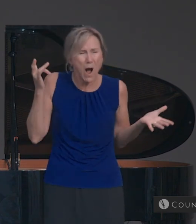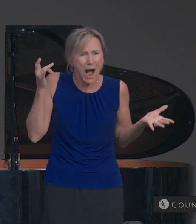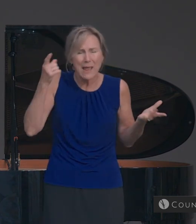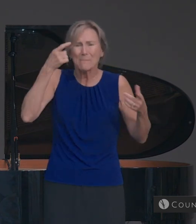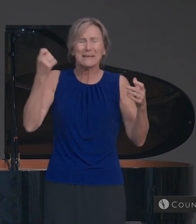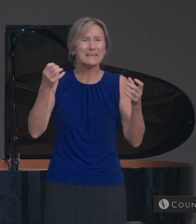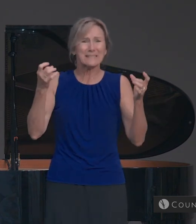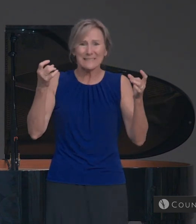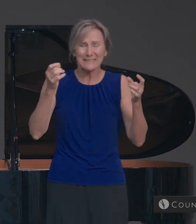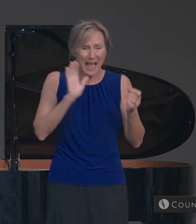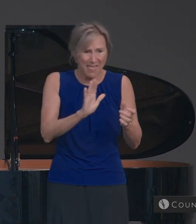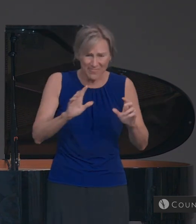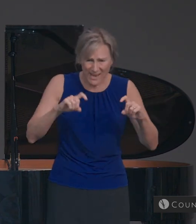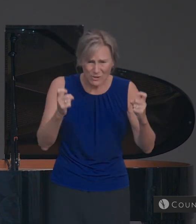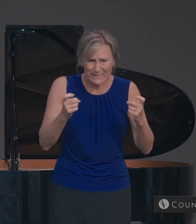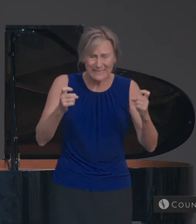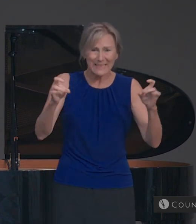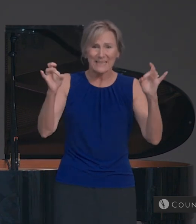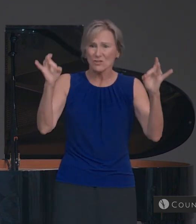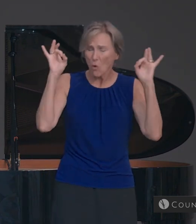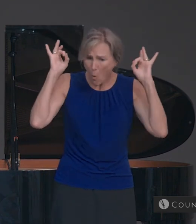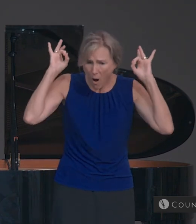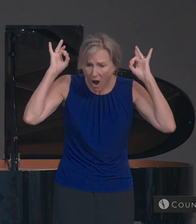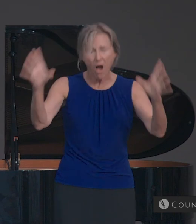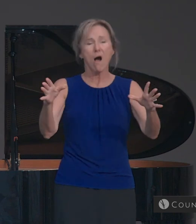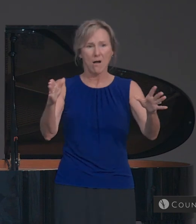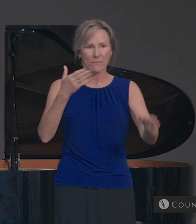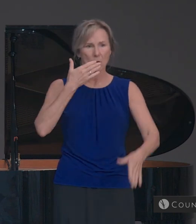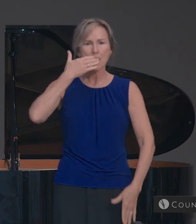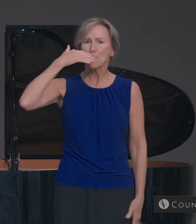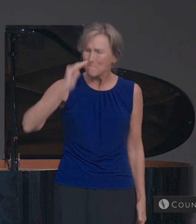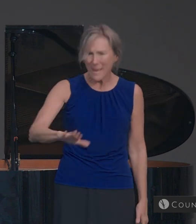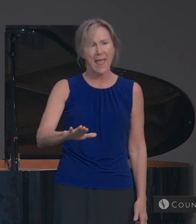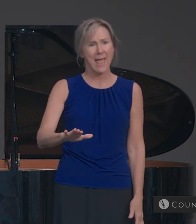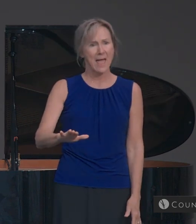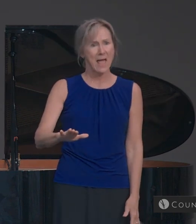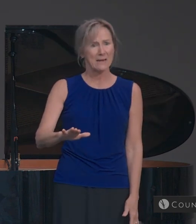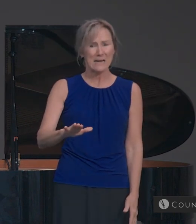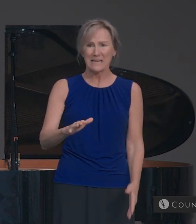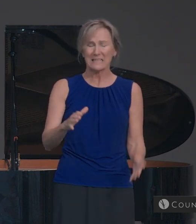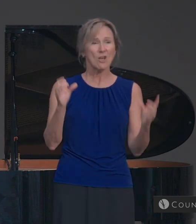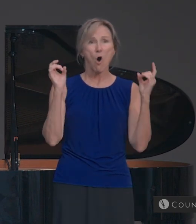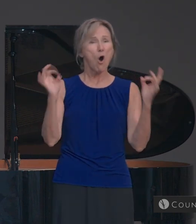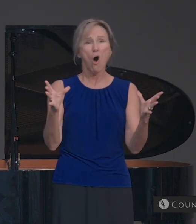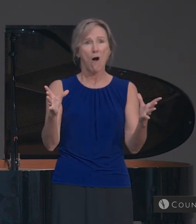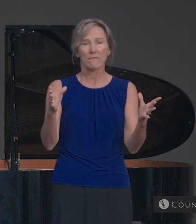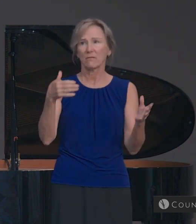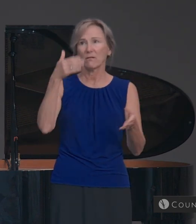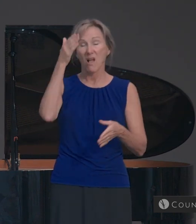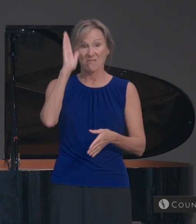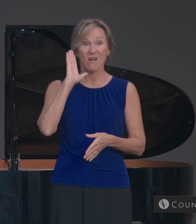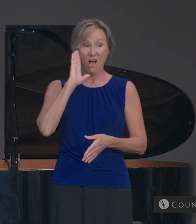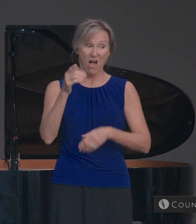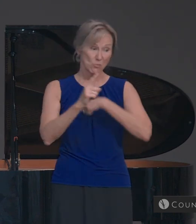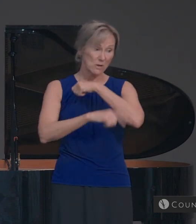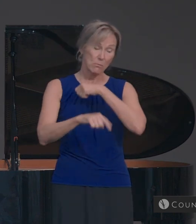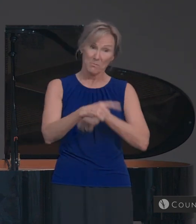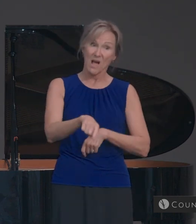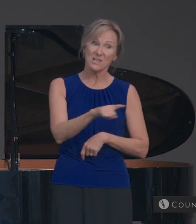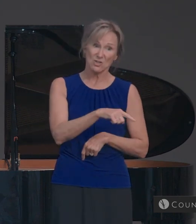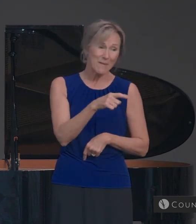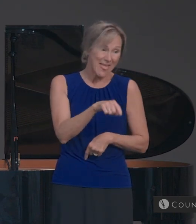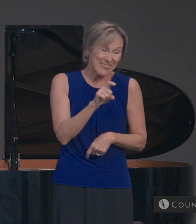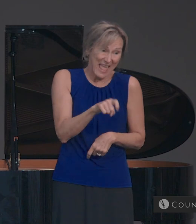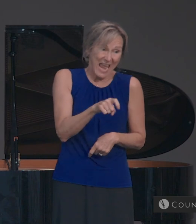awful this is. That's how bad this is. That's how disastrous this is that God is going to do to these people. And they need